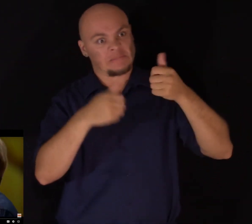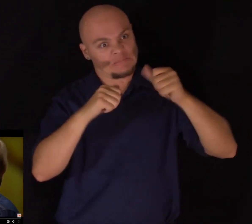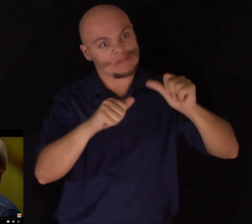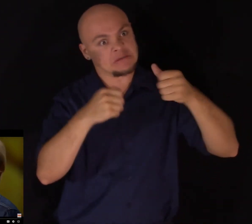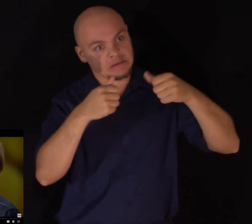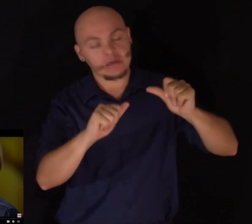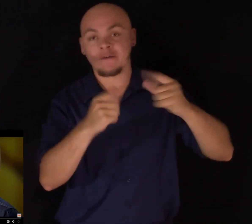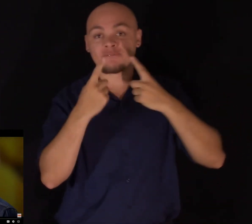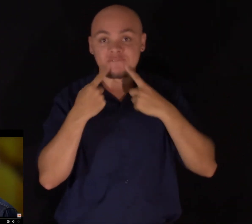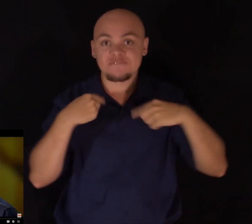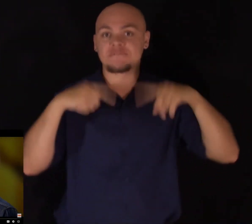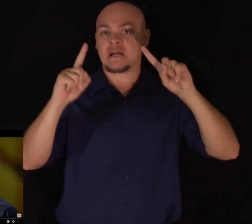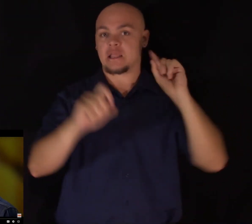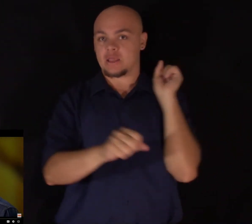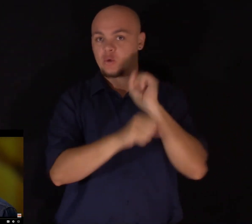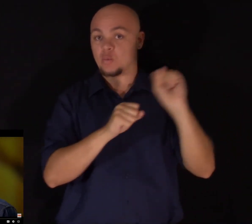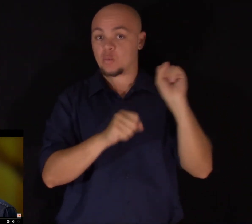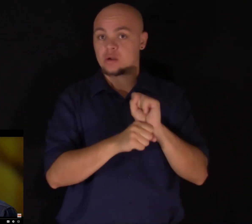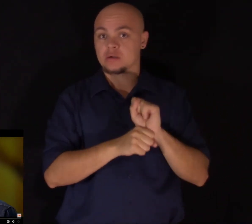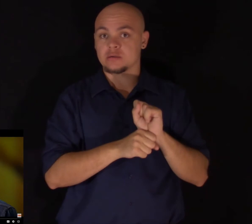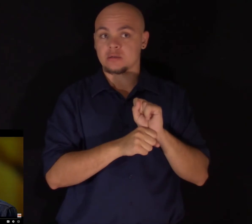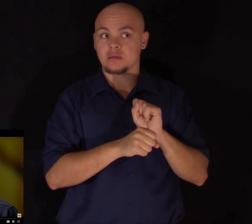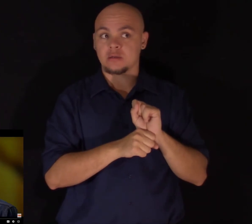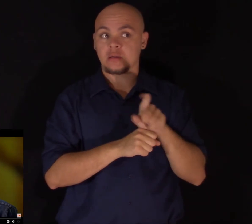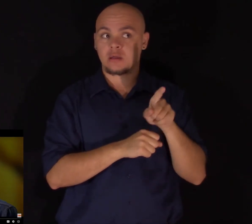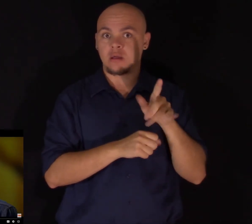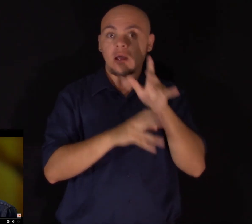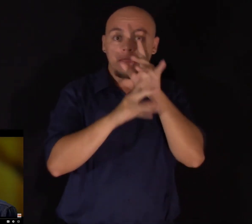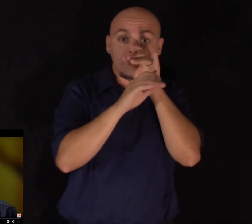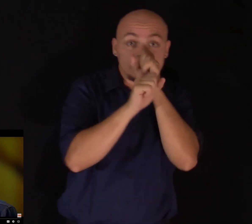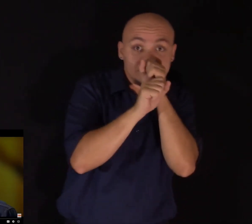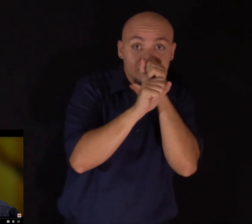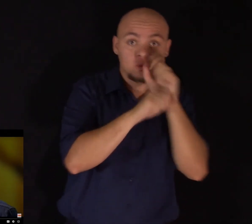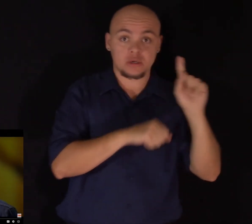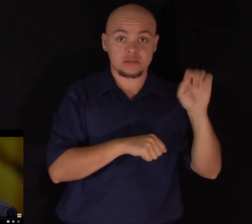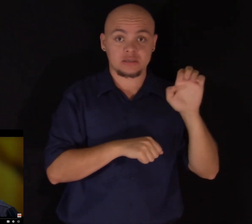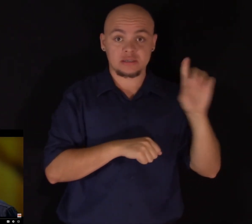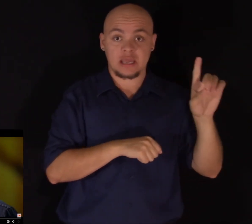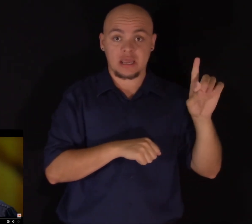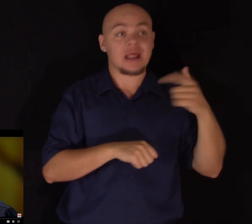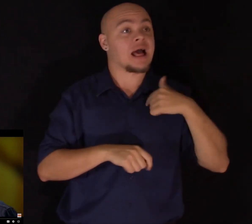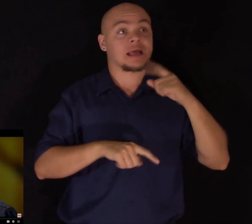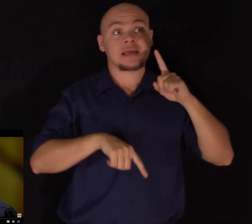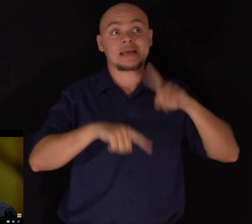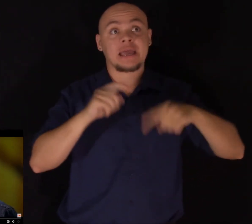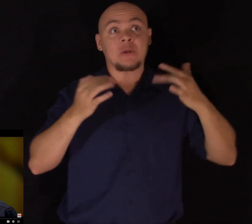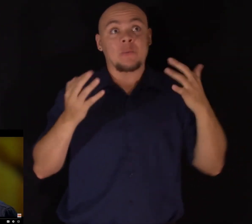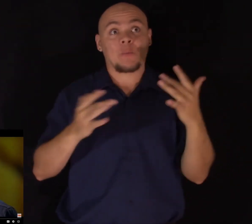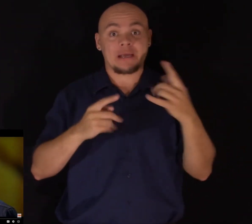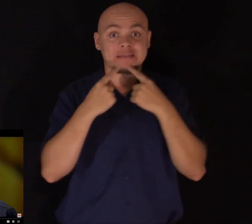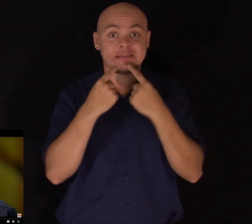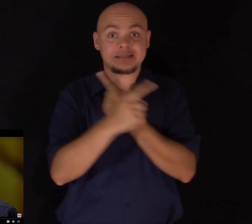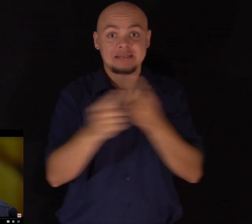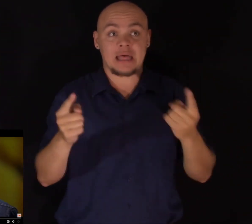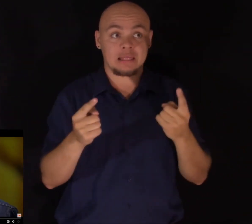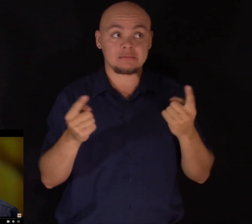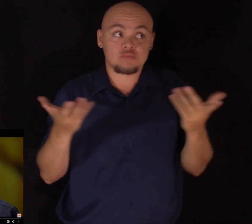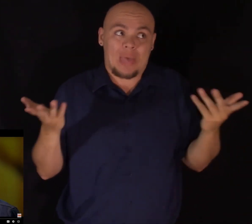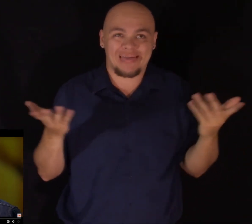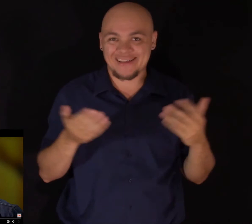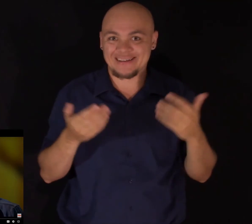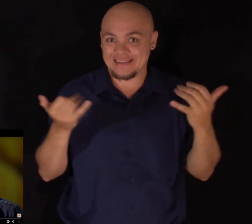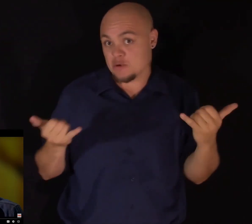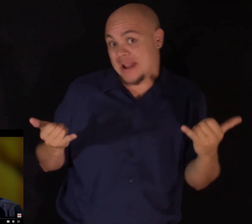And then it worked. You know what the big secret about TED is? I can't wait to tell people this. I guess I'm doing it right now.